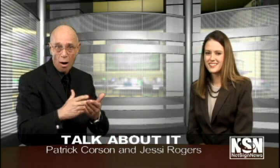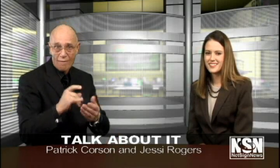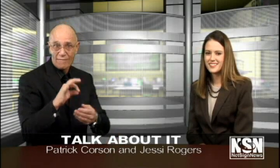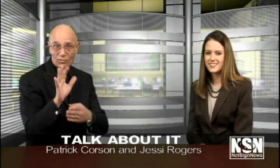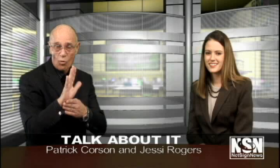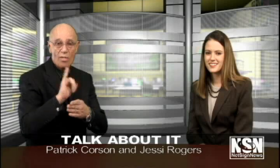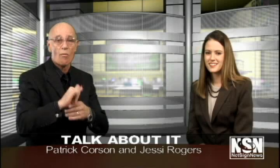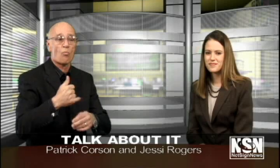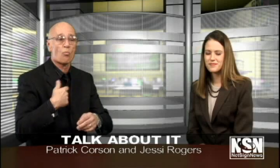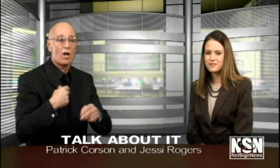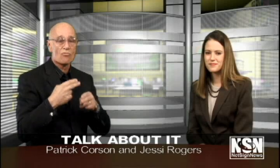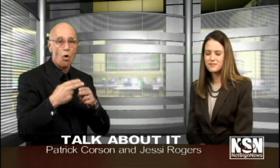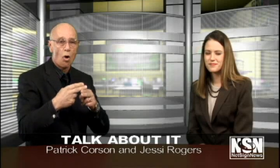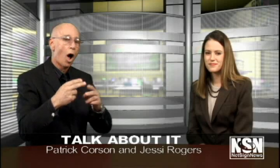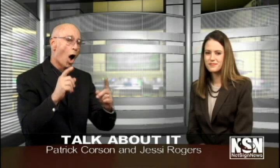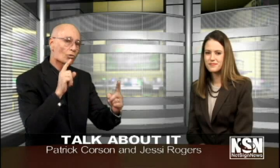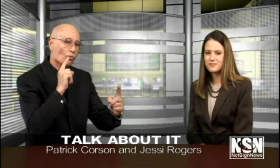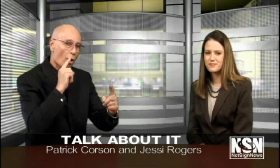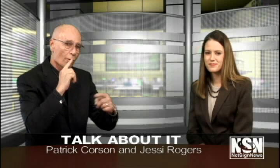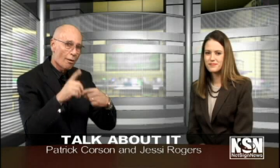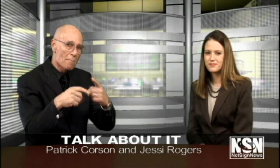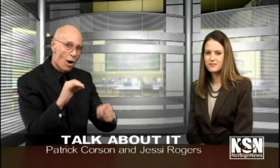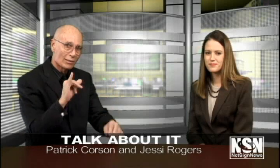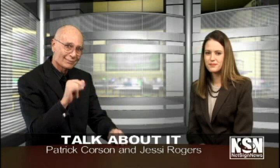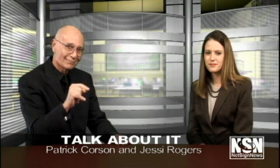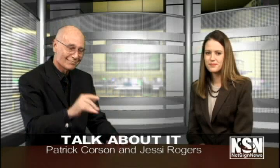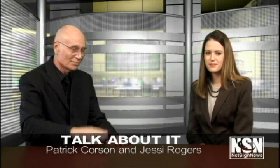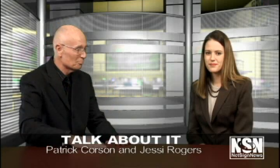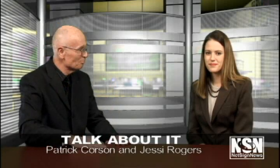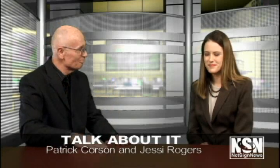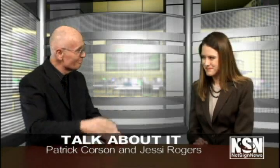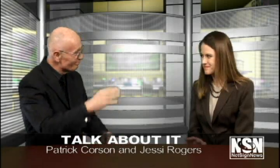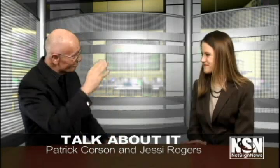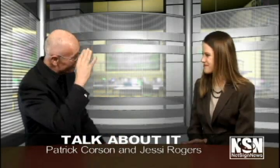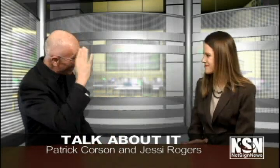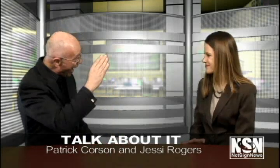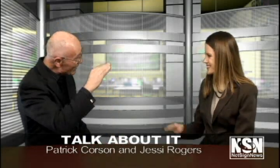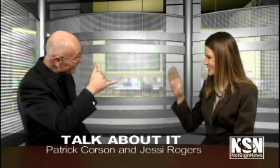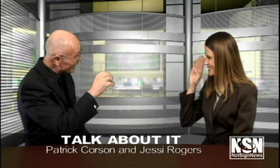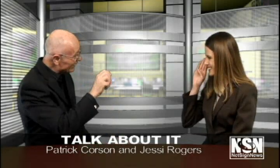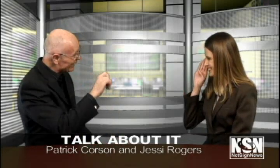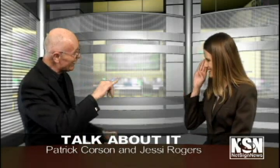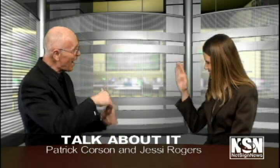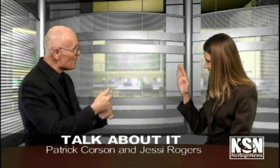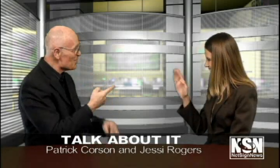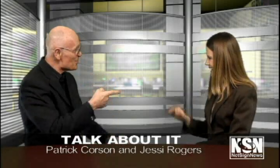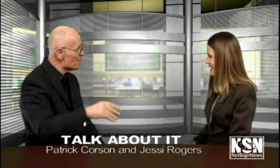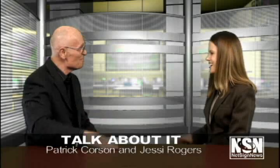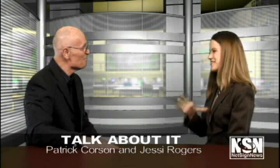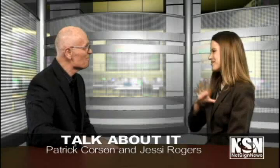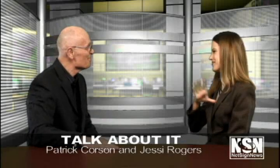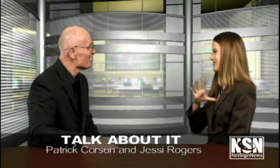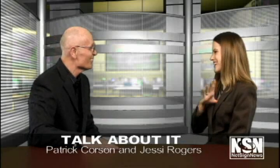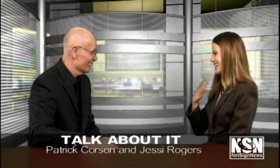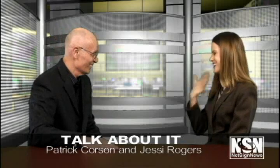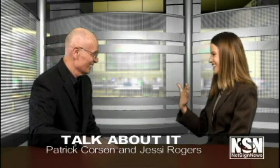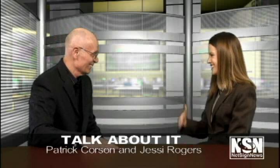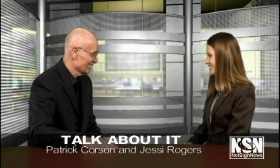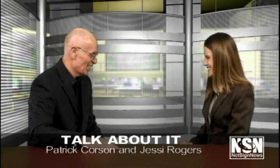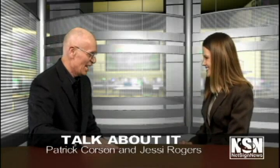on our part of the segment that we call Talk About It. Hi, Jessi. Hi, How are Patrick. you? I'm doing well, thank